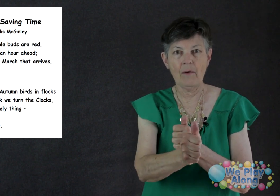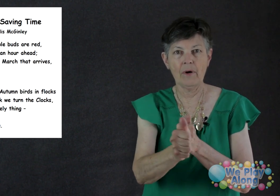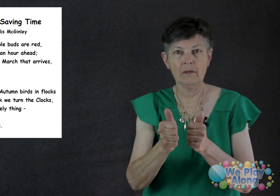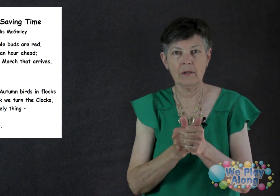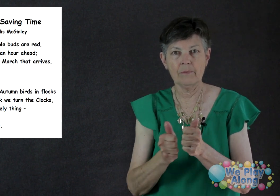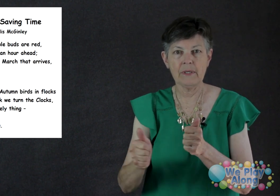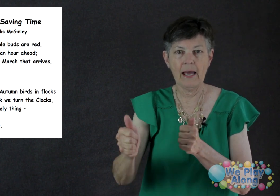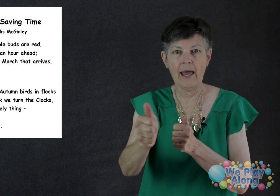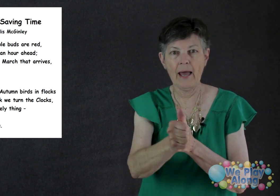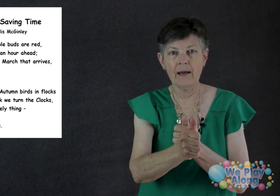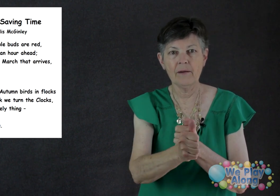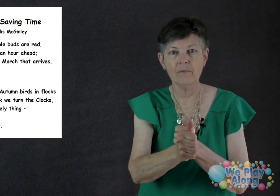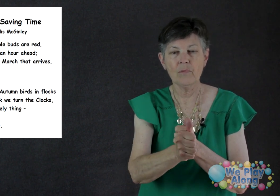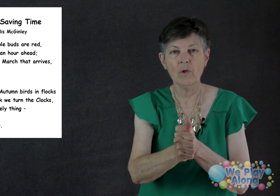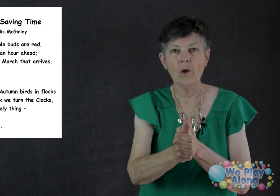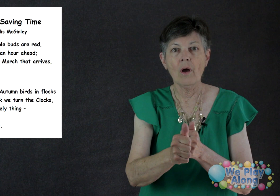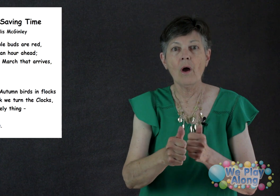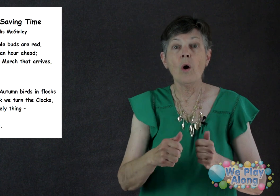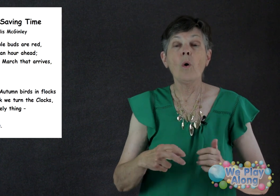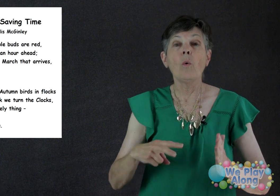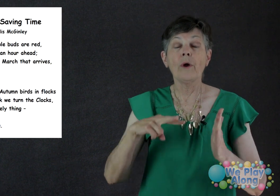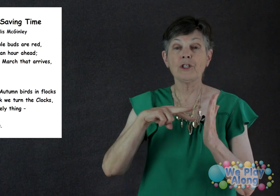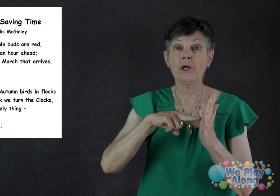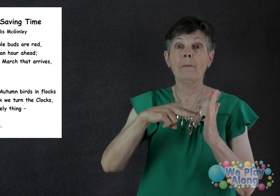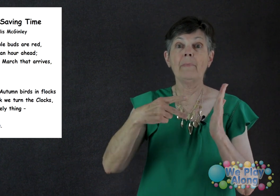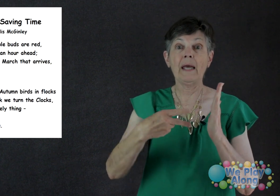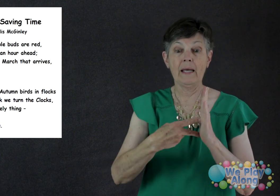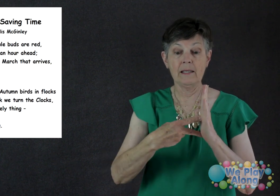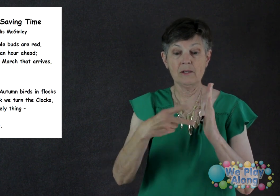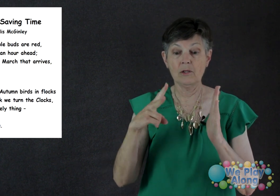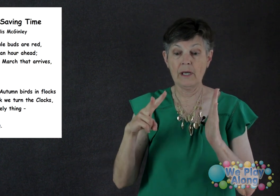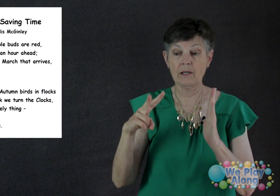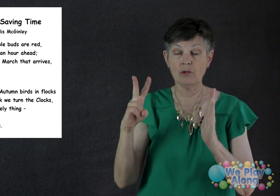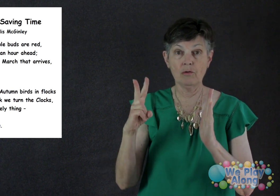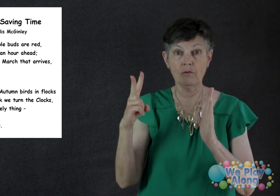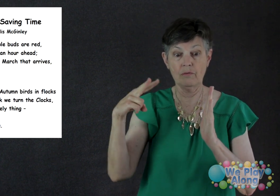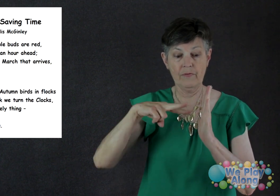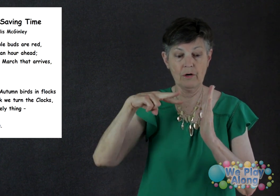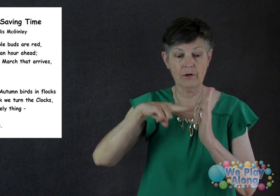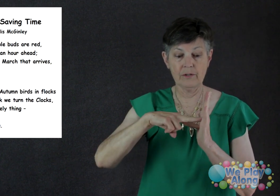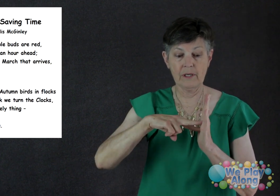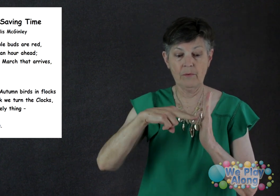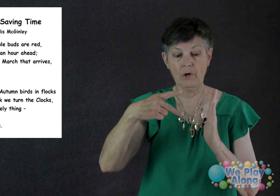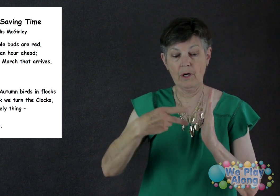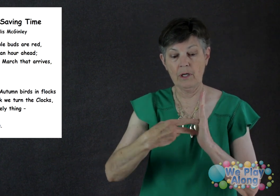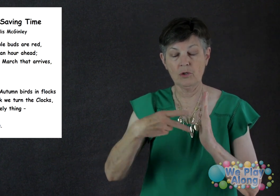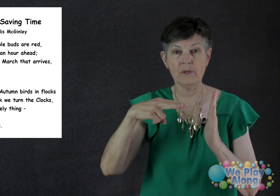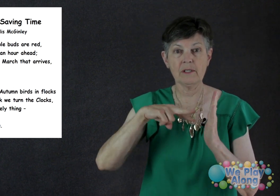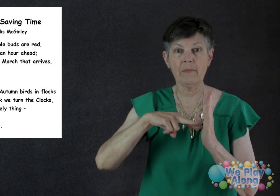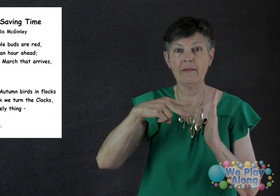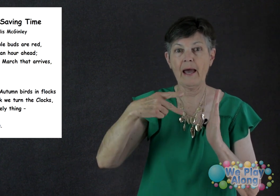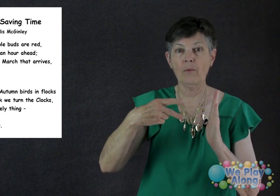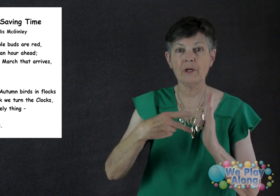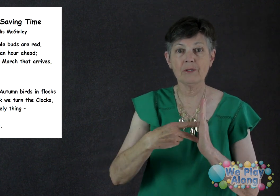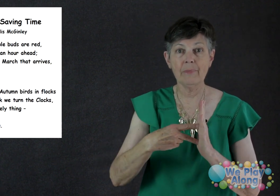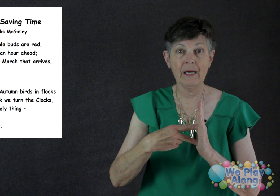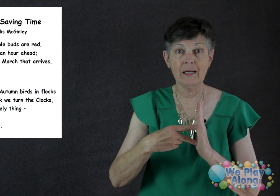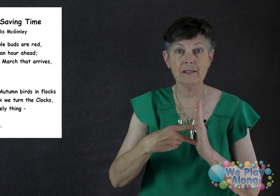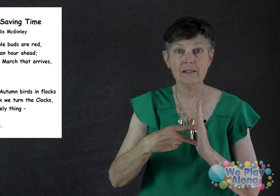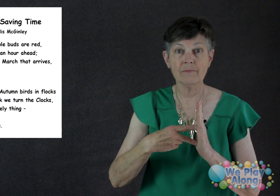one. Comes ahead. Which means you take two fingers and we're going to twist them like that. Which means